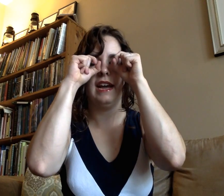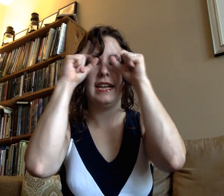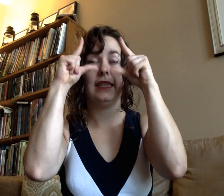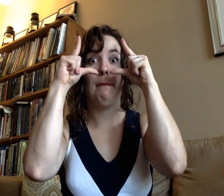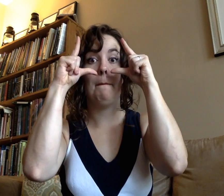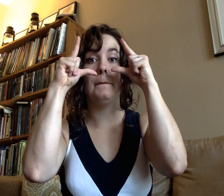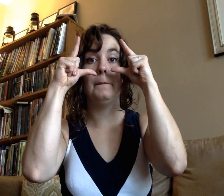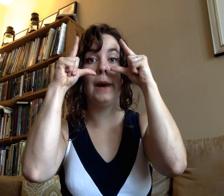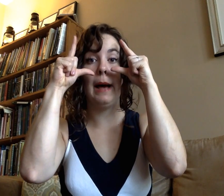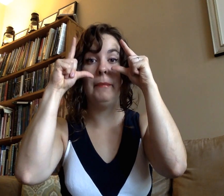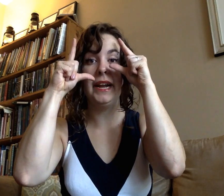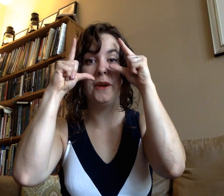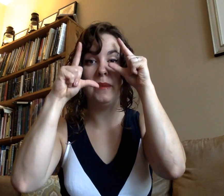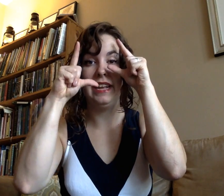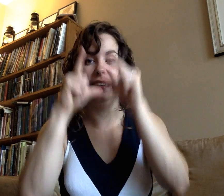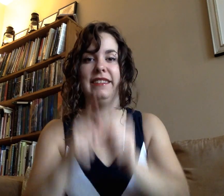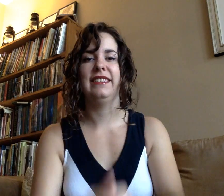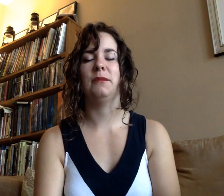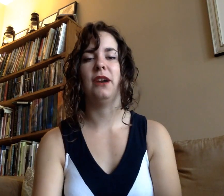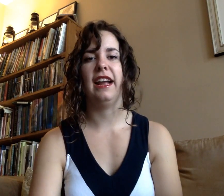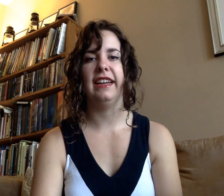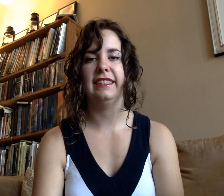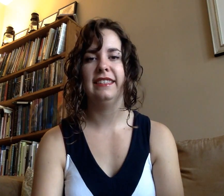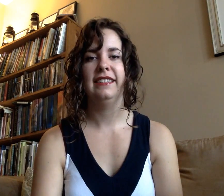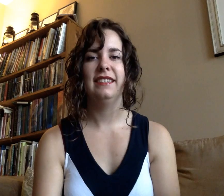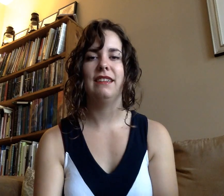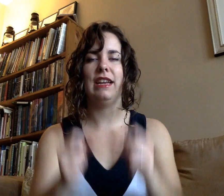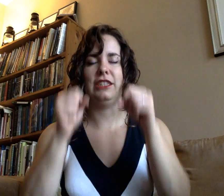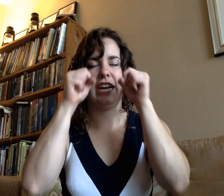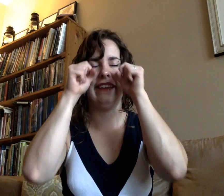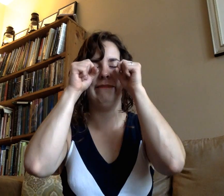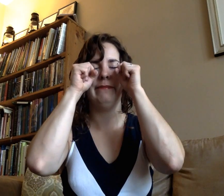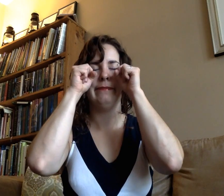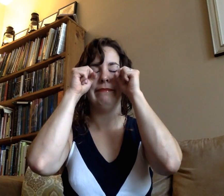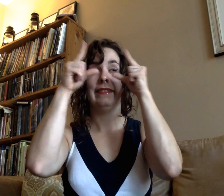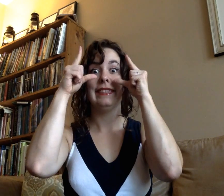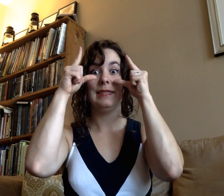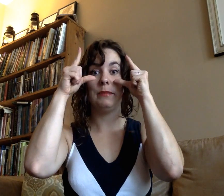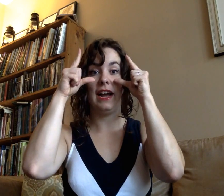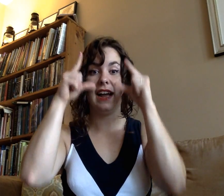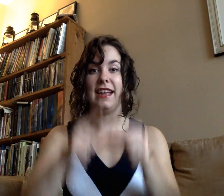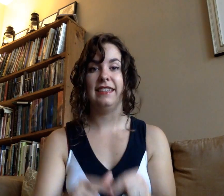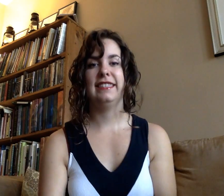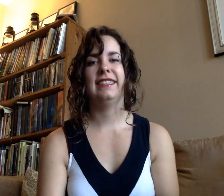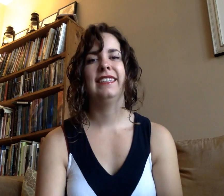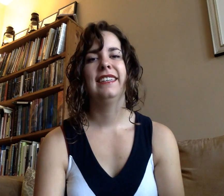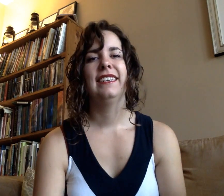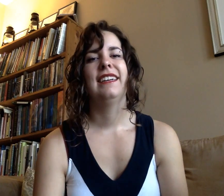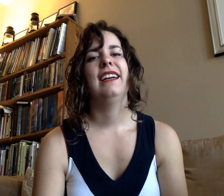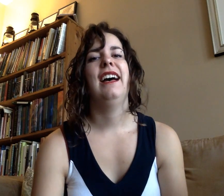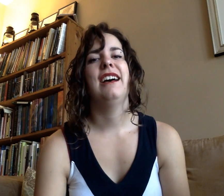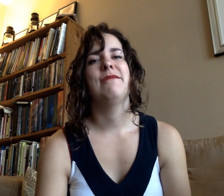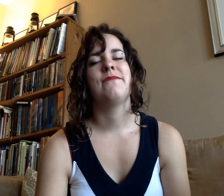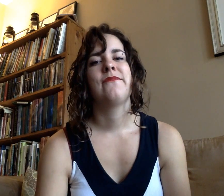eyes popping open. Surprised. Let's give that a try. Surprised.